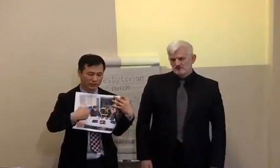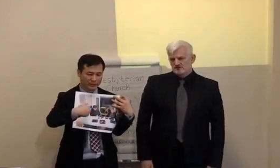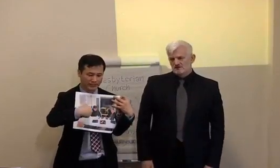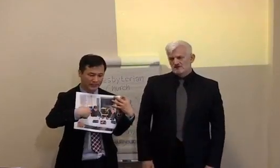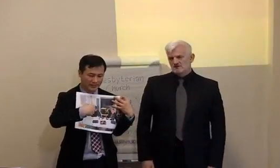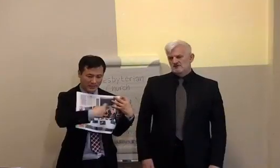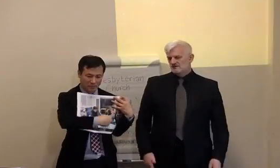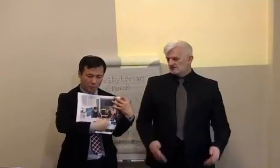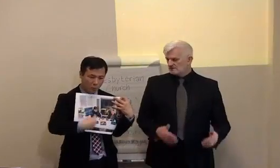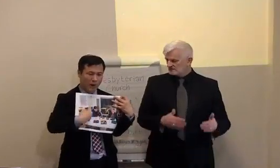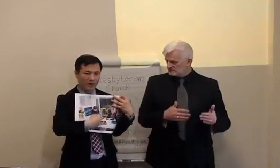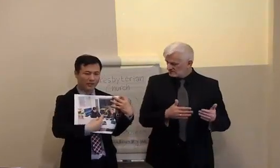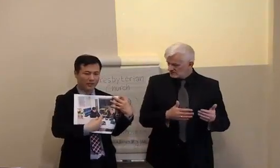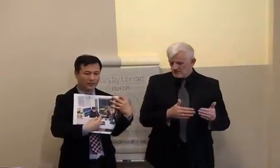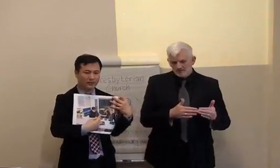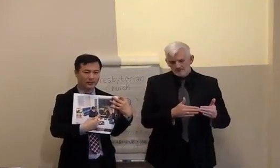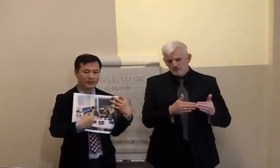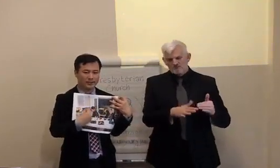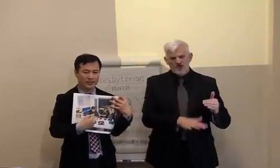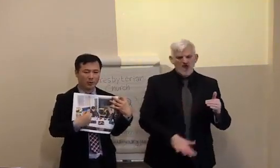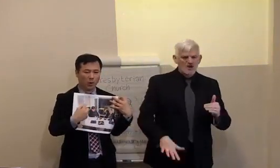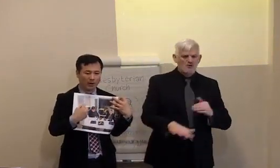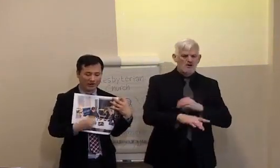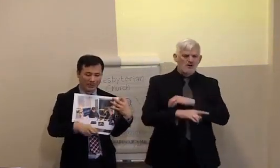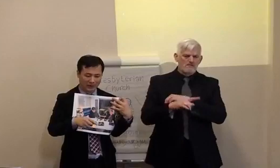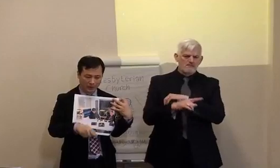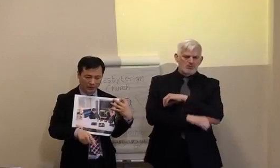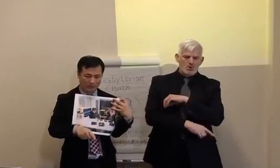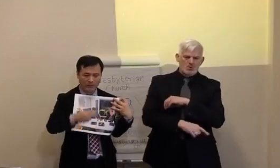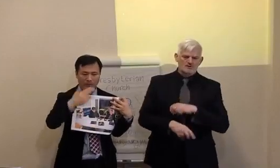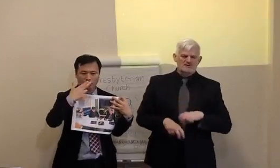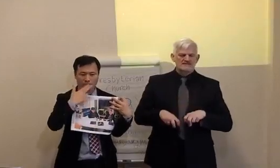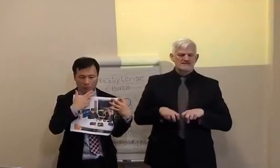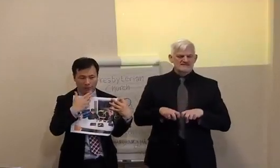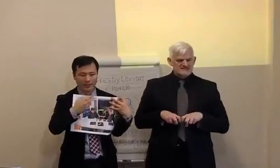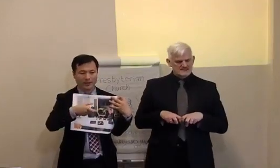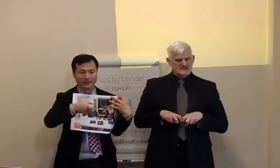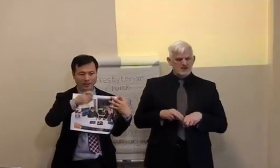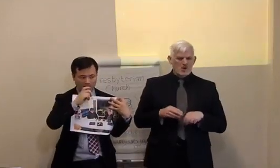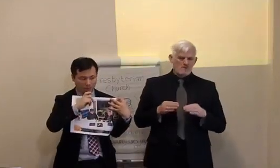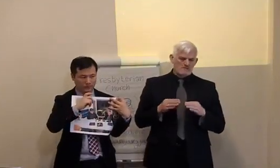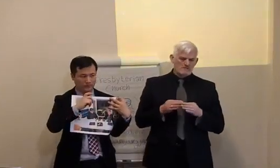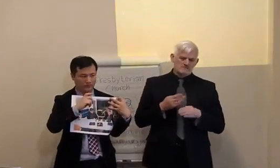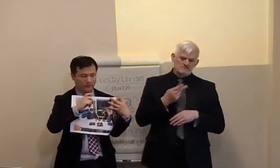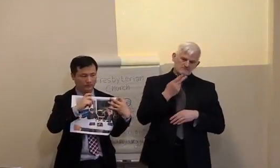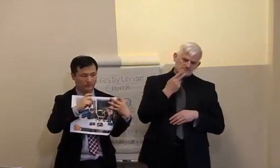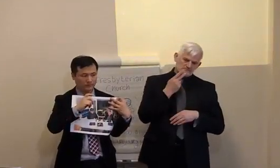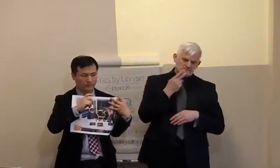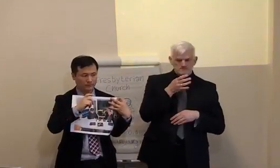to this poor area, sitting all the time at home, smoking and alcohol.